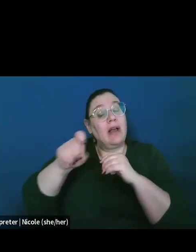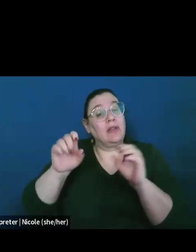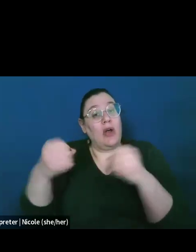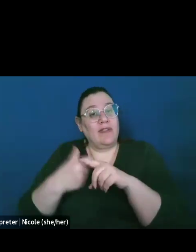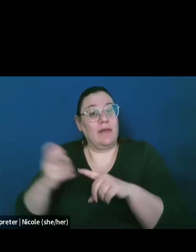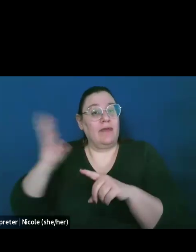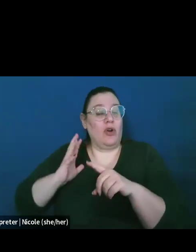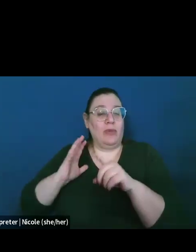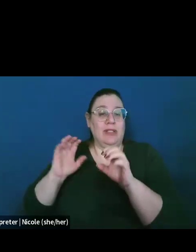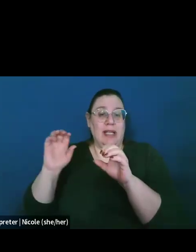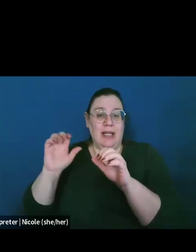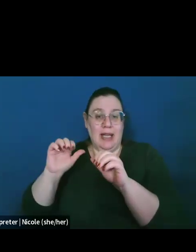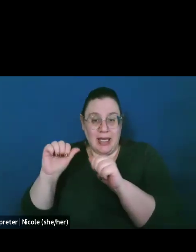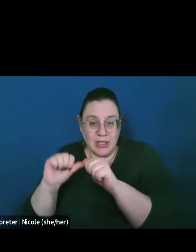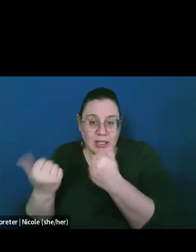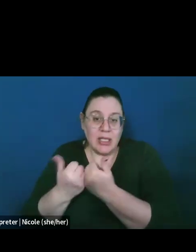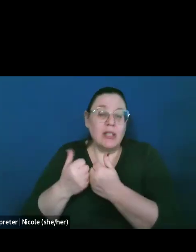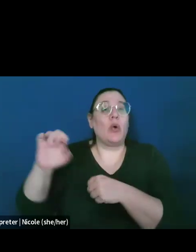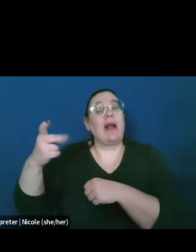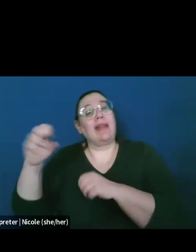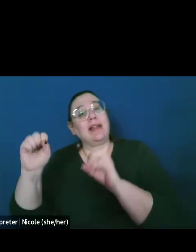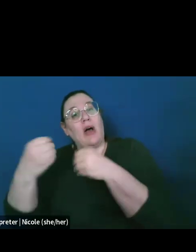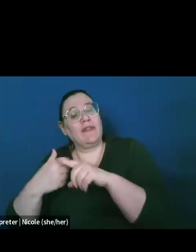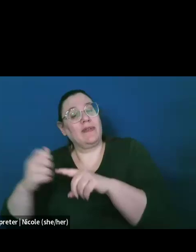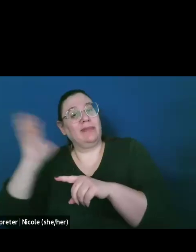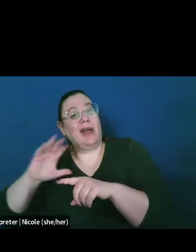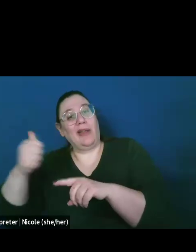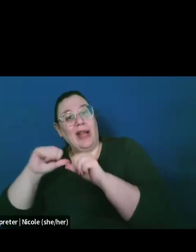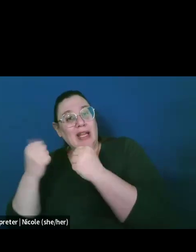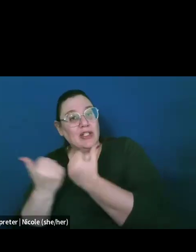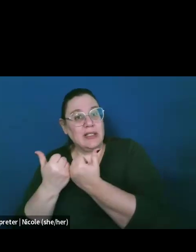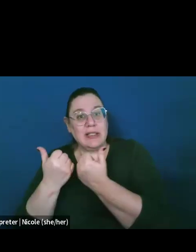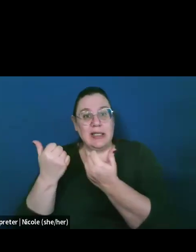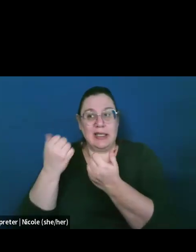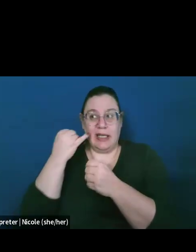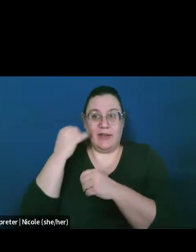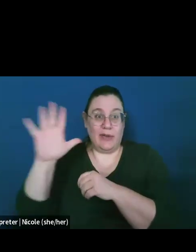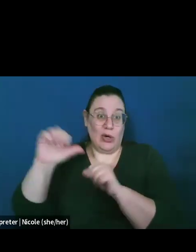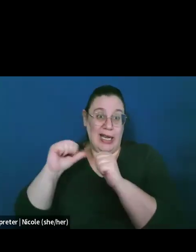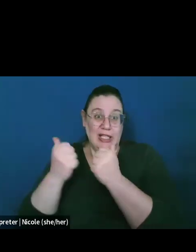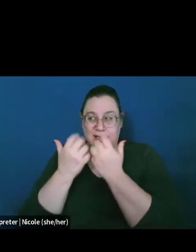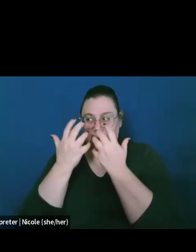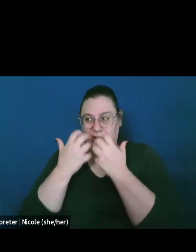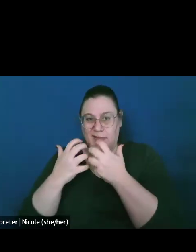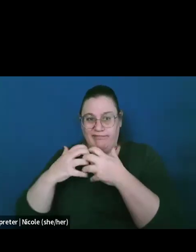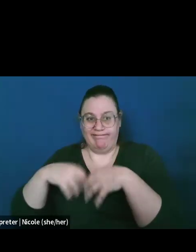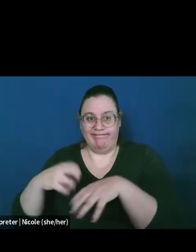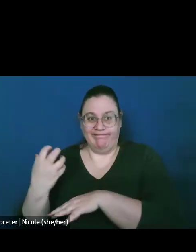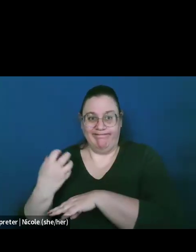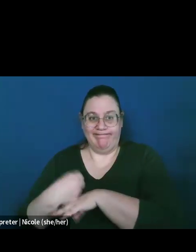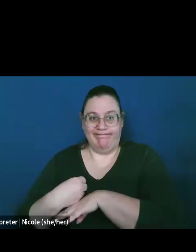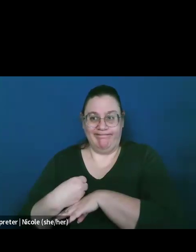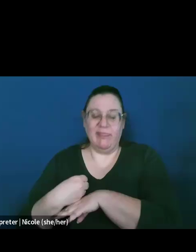or ethics offices from other agencies if your agency was unfortunately dismantled. And if you have